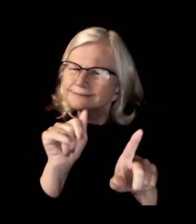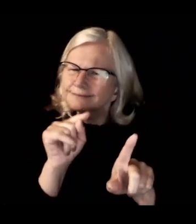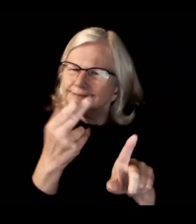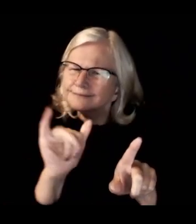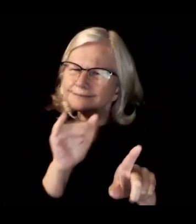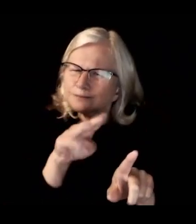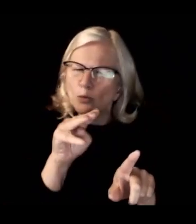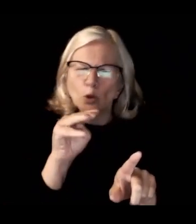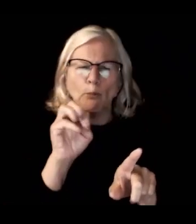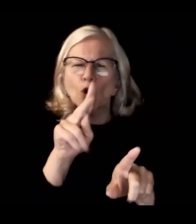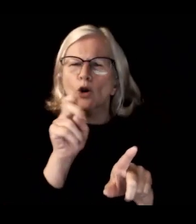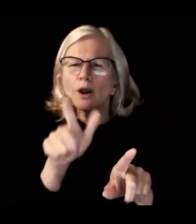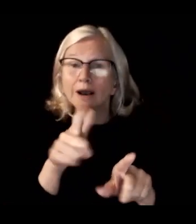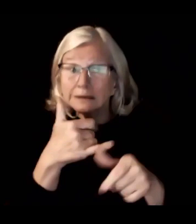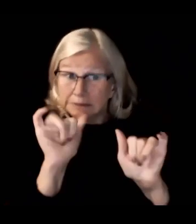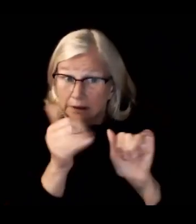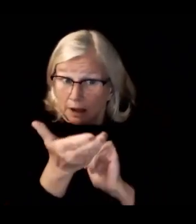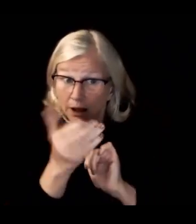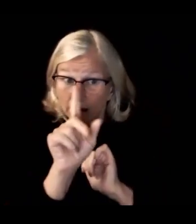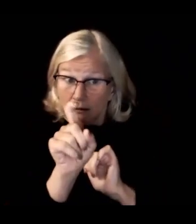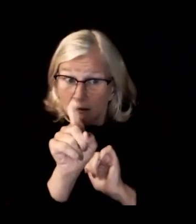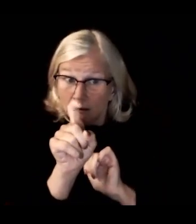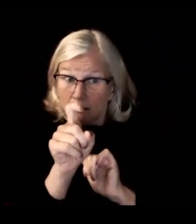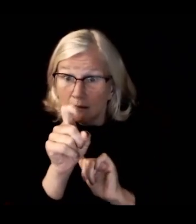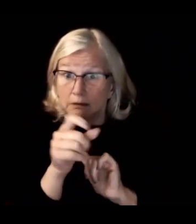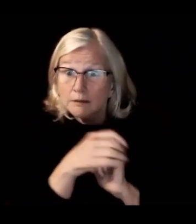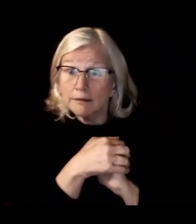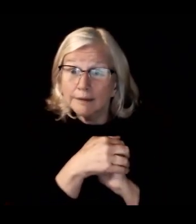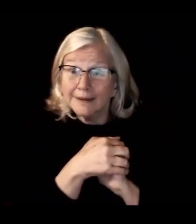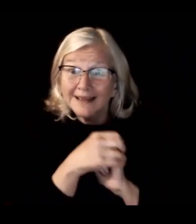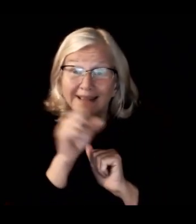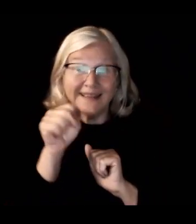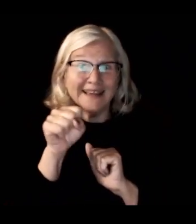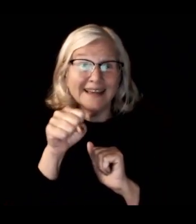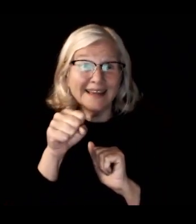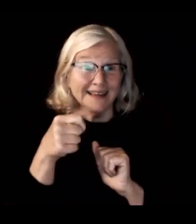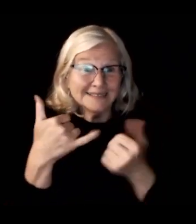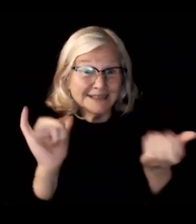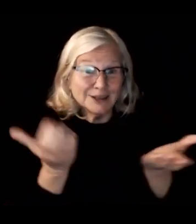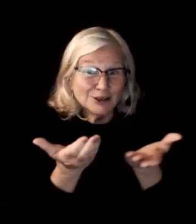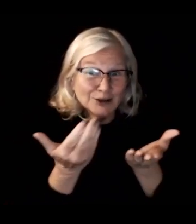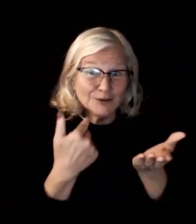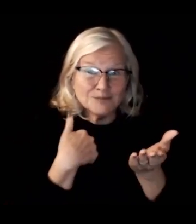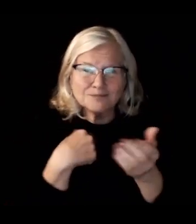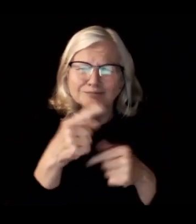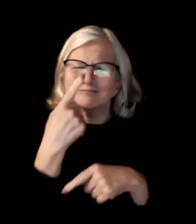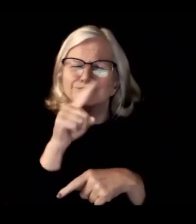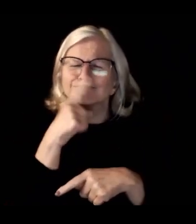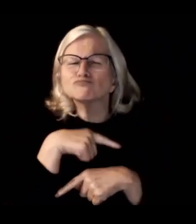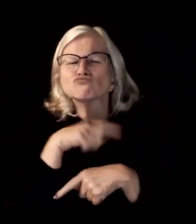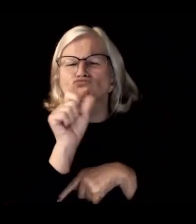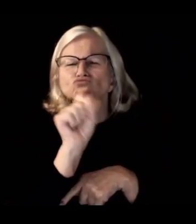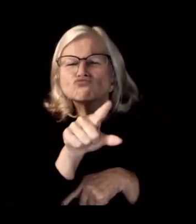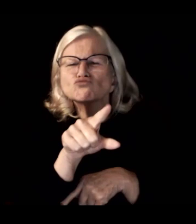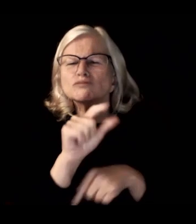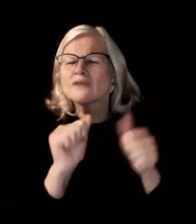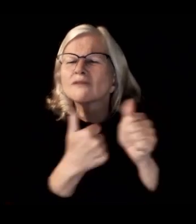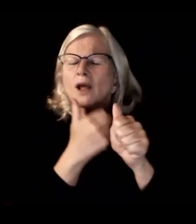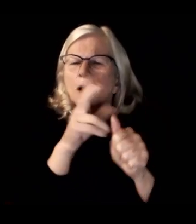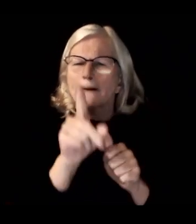Yes, I'm here. Yes, Kathy, Hi, go ahead. Kathy. If you don't mind if I ask a follow-up question for you.